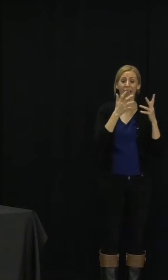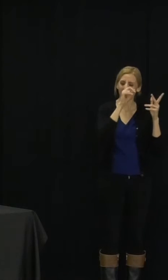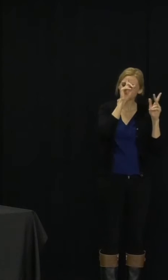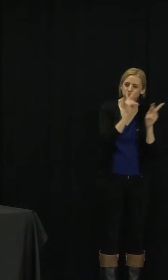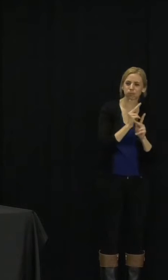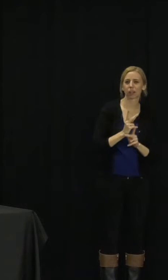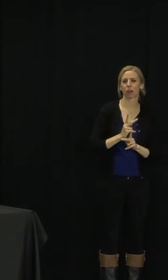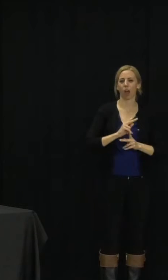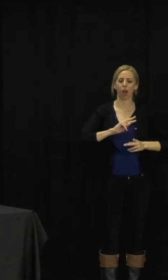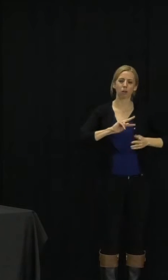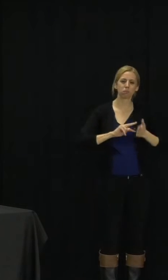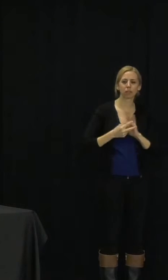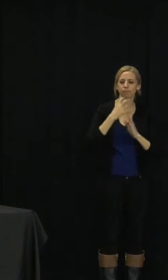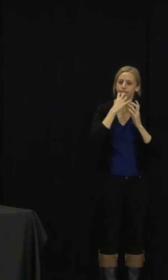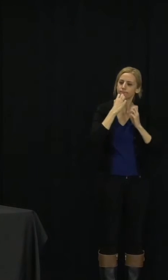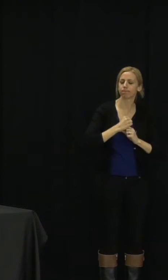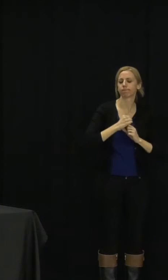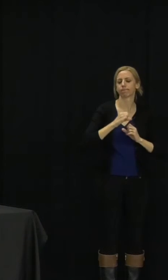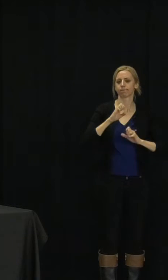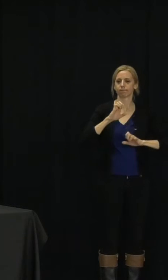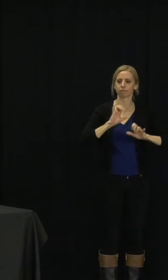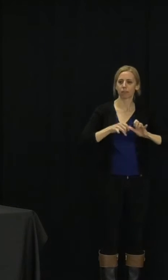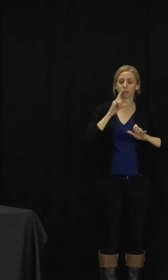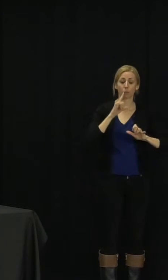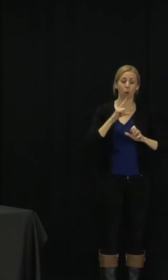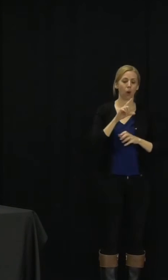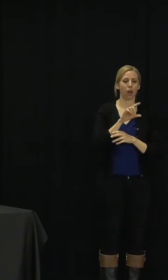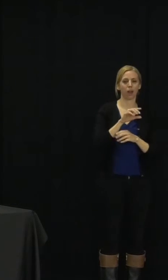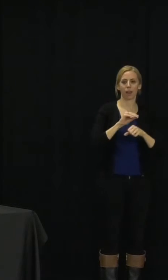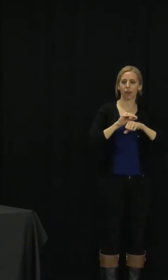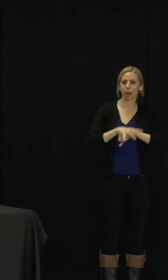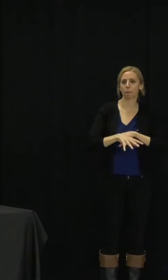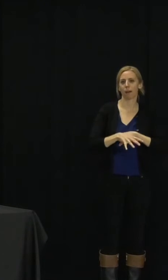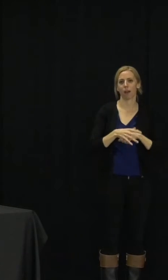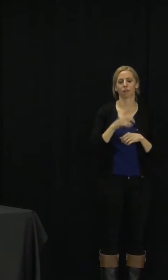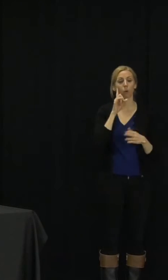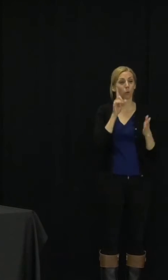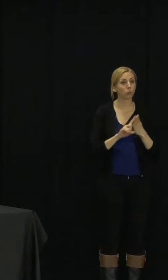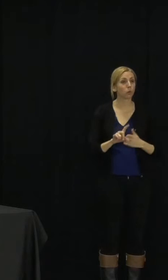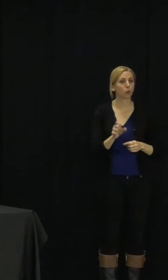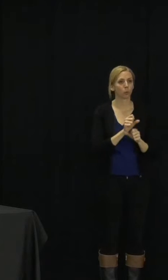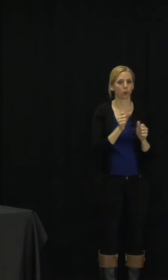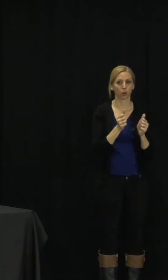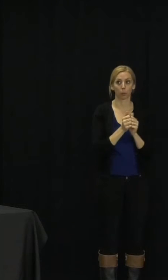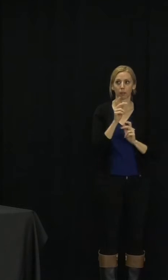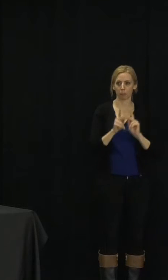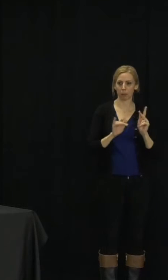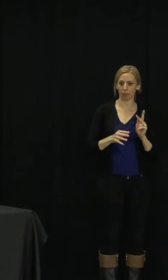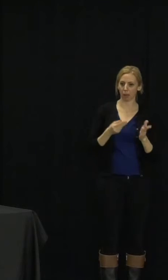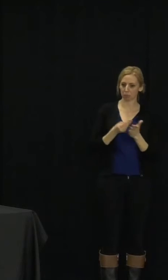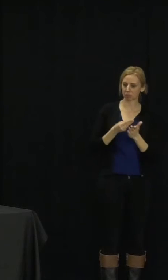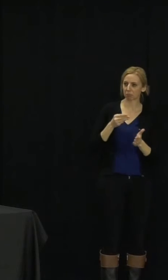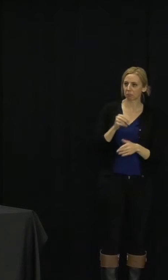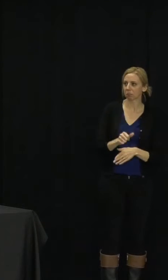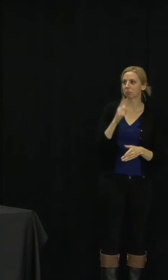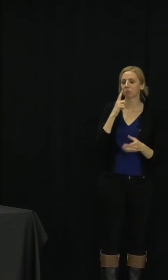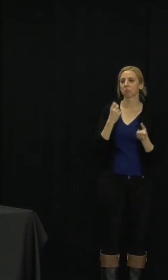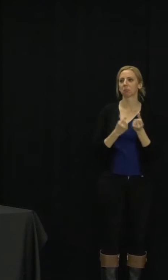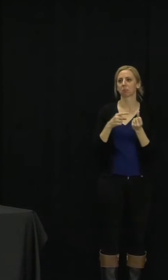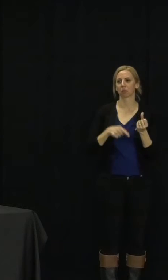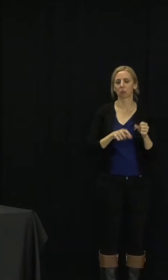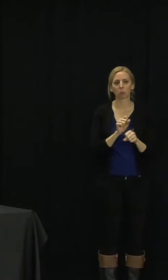dance company to put on a performance. So chances are, big foundation, New York City, they probably don't want to mess with that. It's just